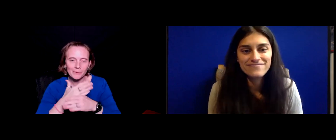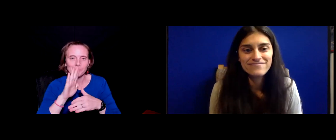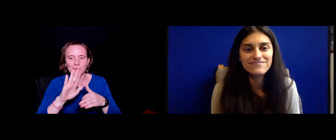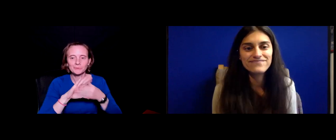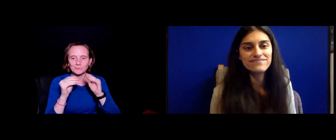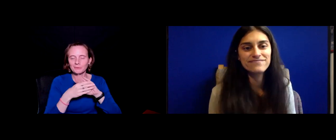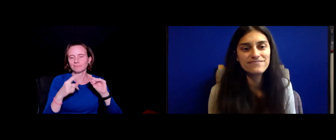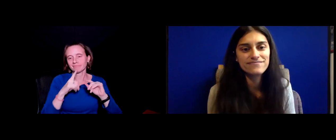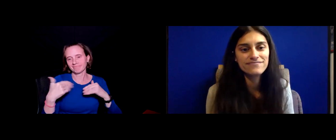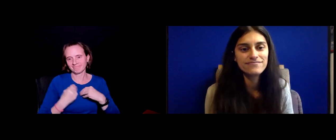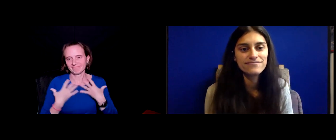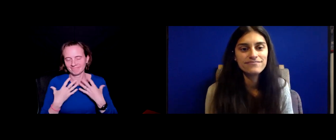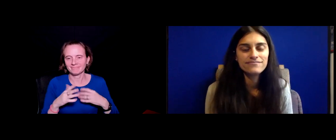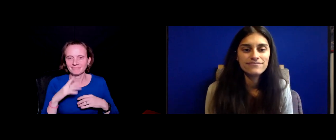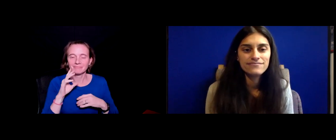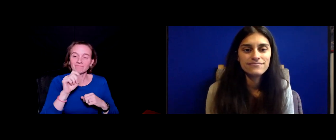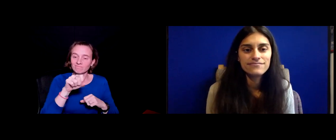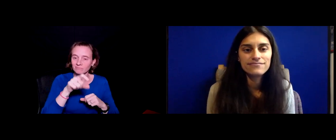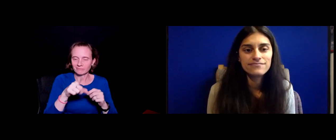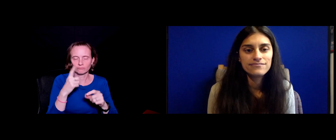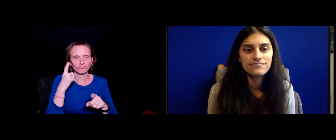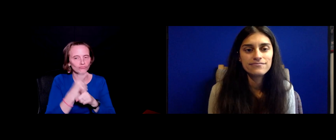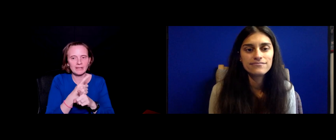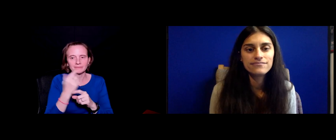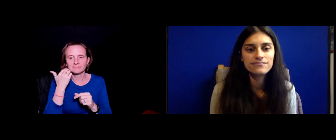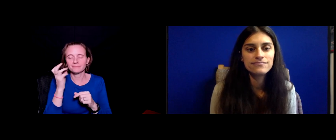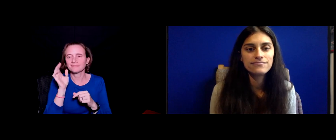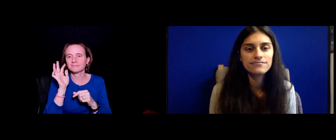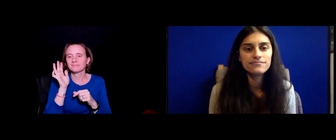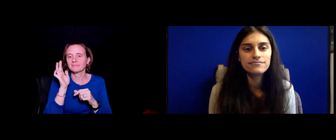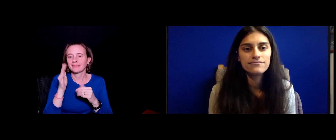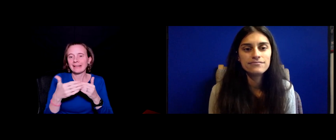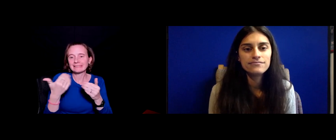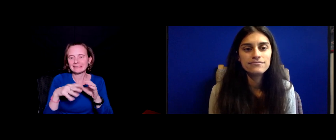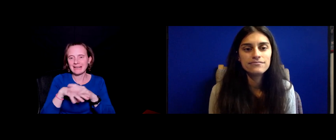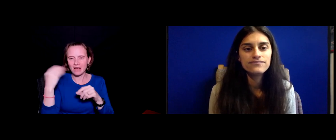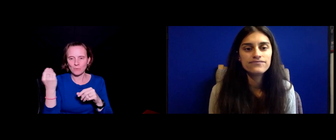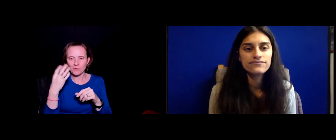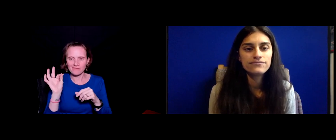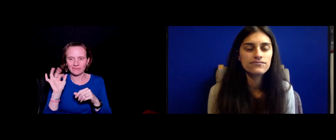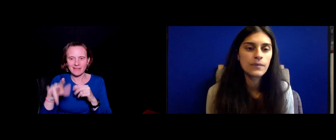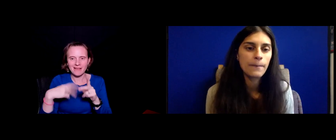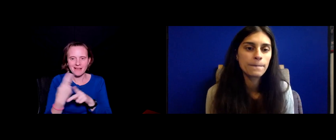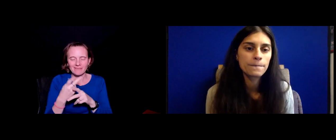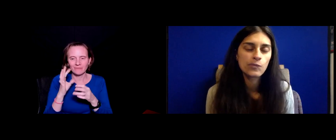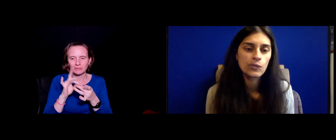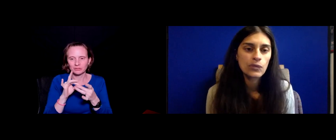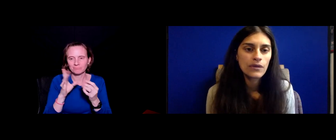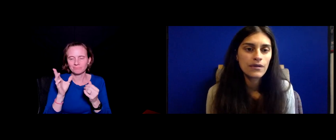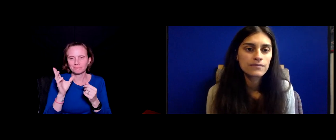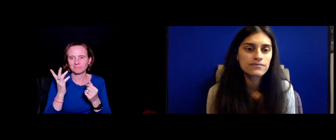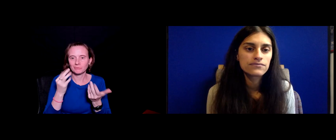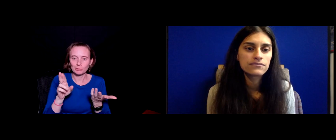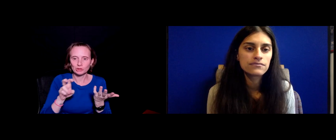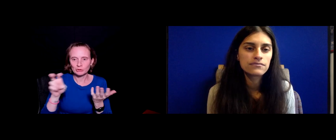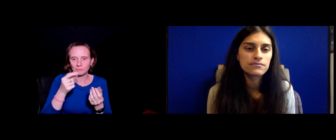Wow, Laura, thank you so much for sharing your personal journey. You're an inspiration to share and to realize